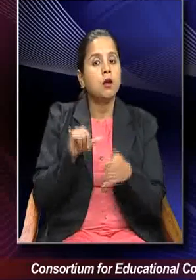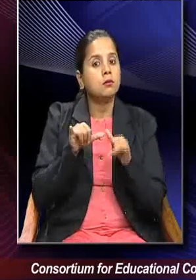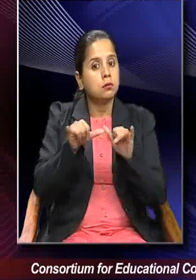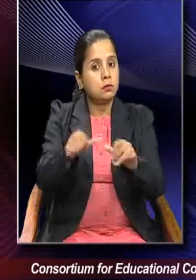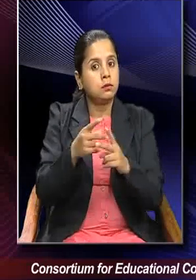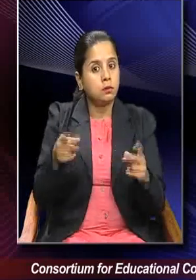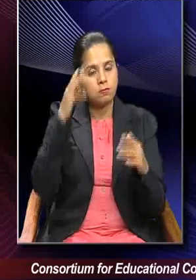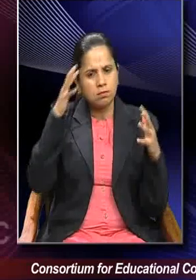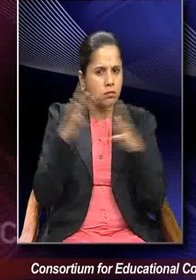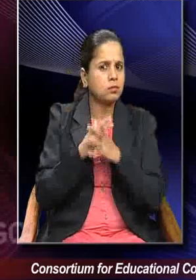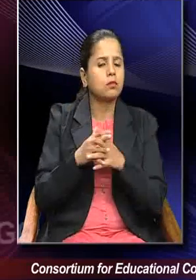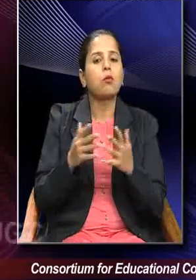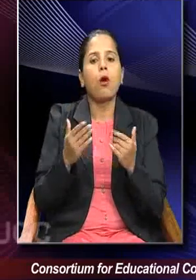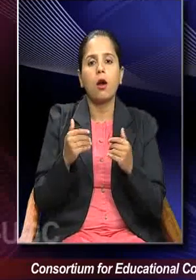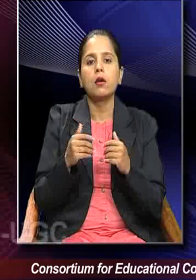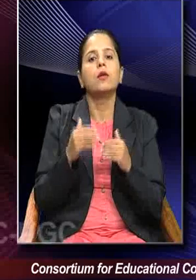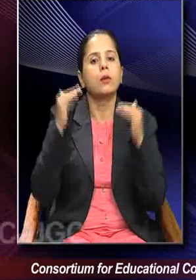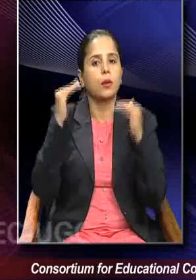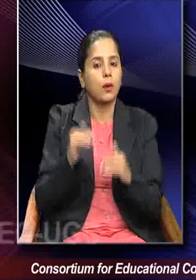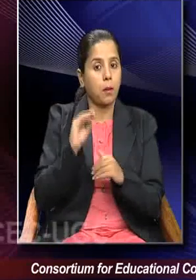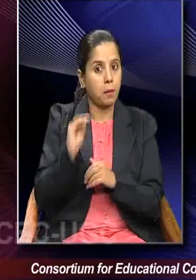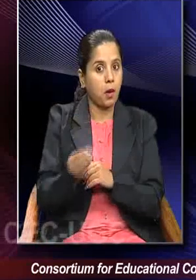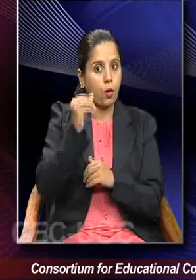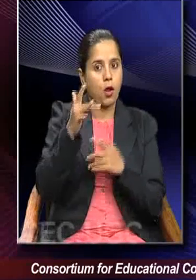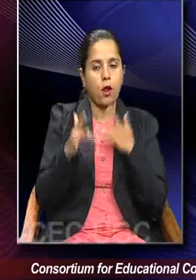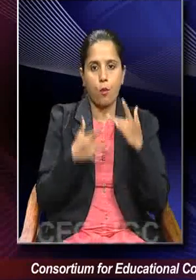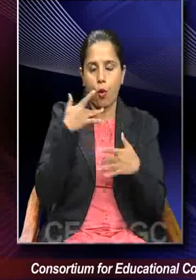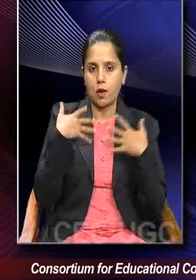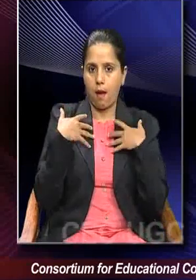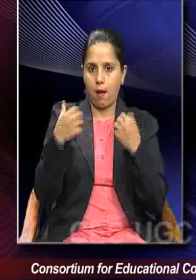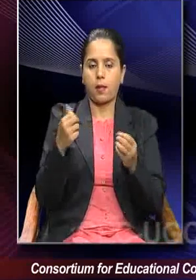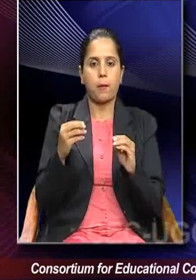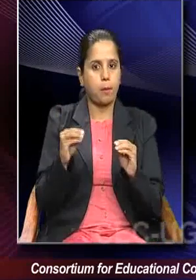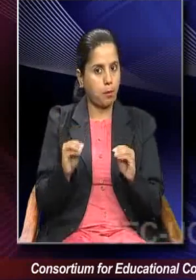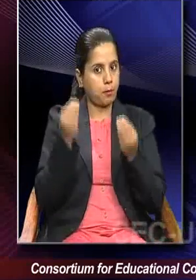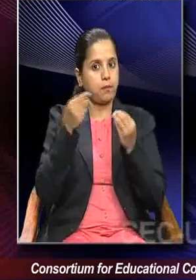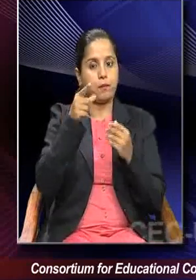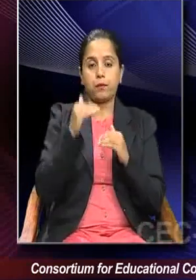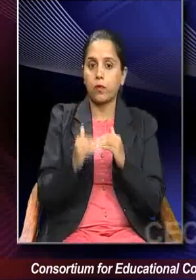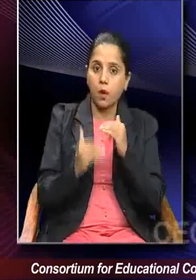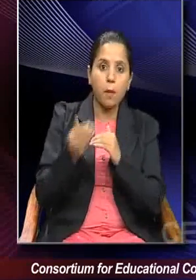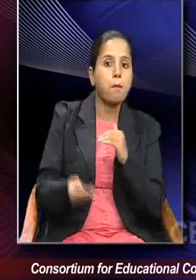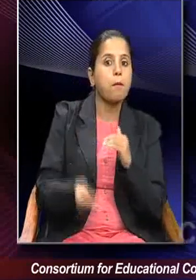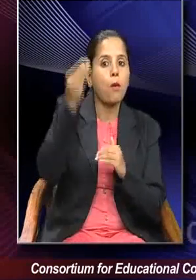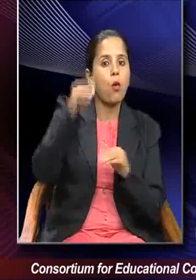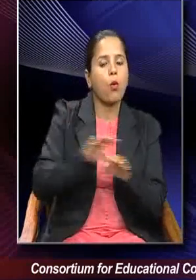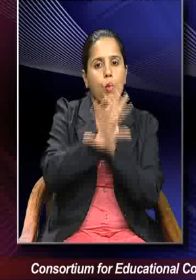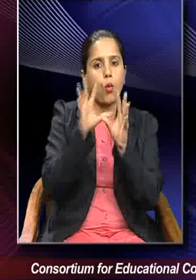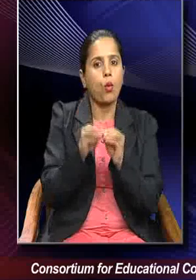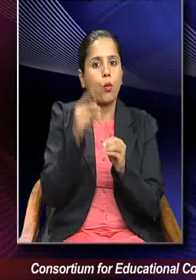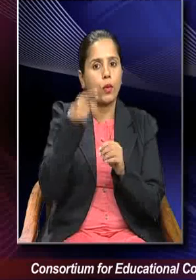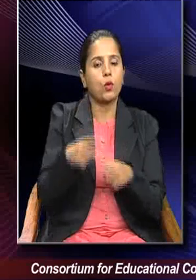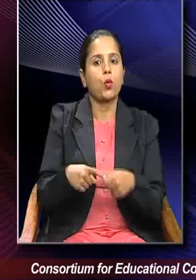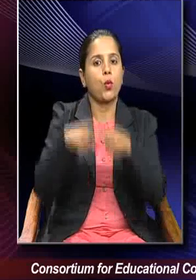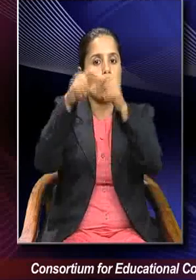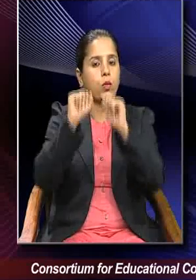the stress, improve your emotional health, and enhance your overall quality